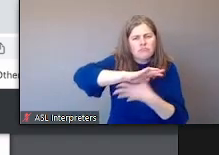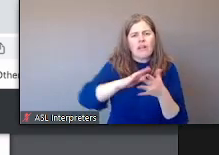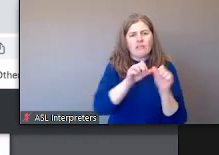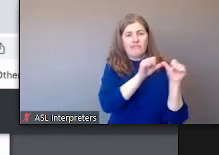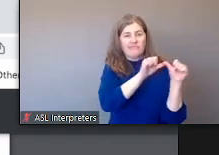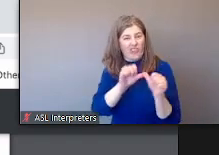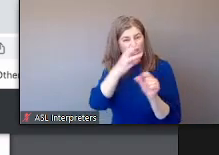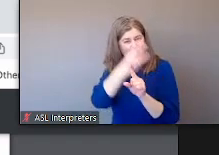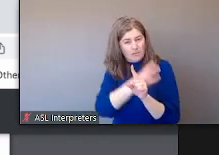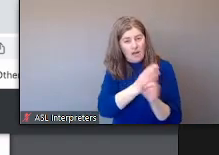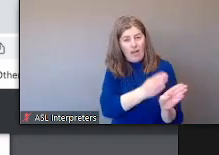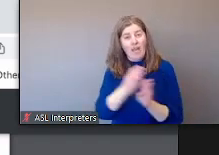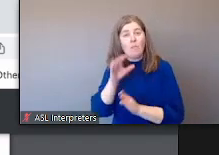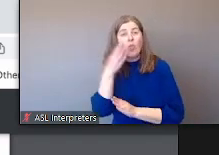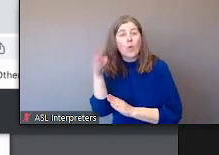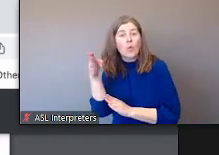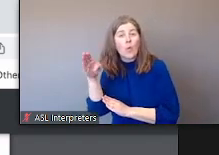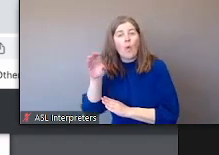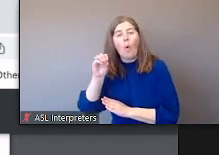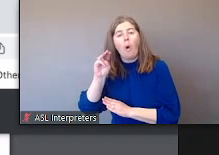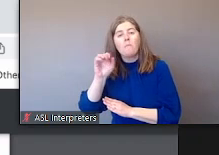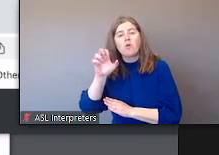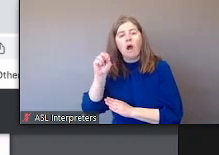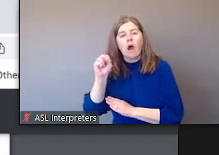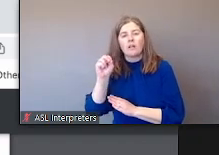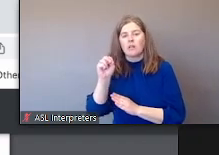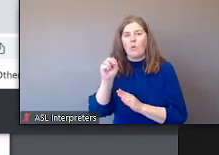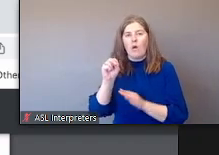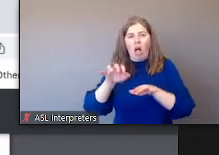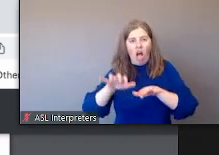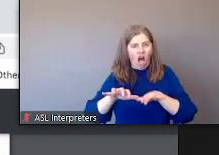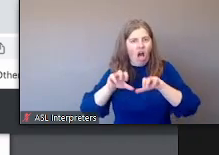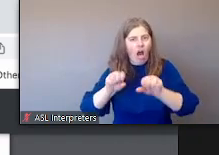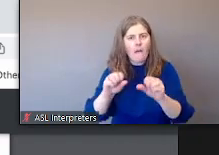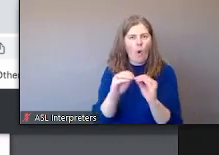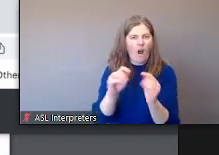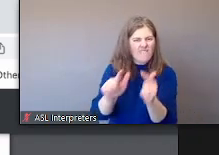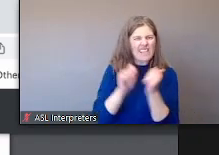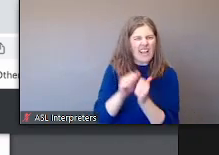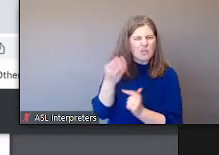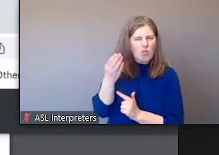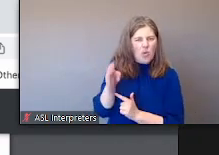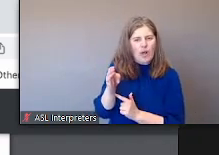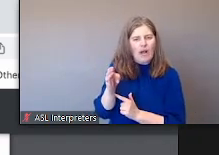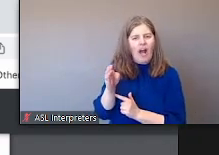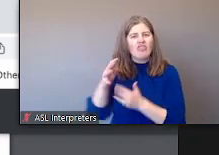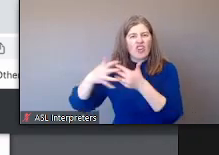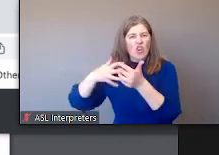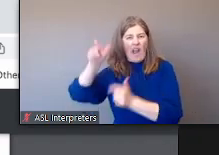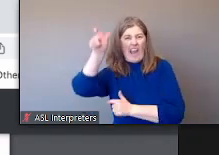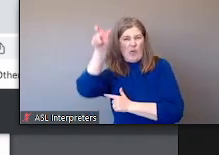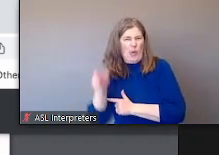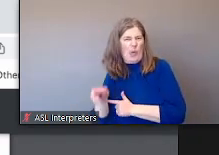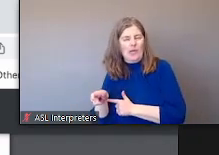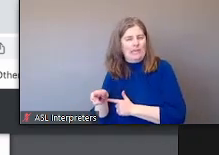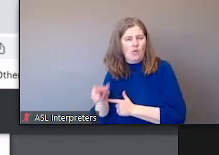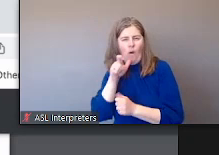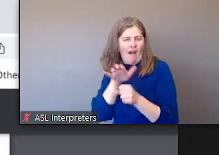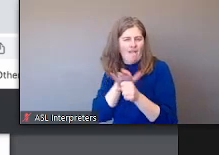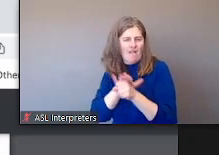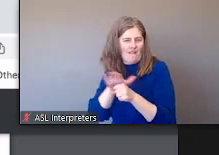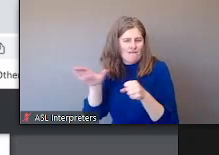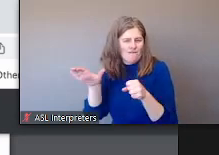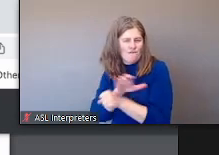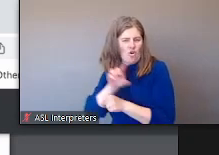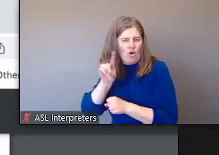then Omicron taking over even more rapidly. That's the blue. This is a shaded area that says, we don't have all the data